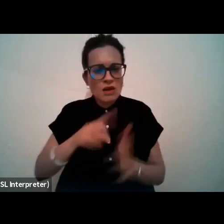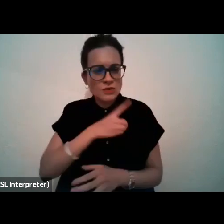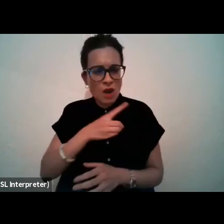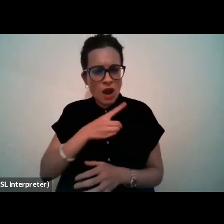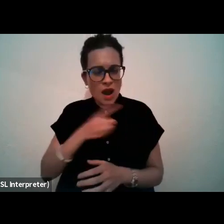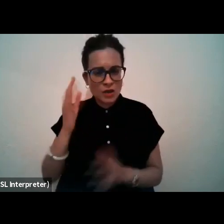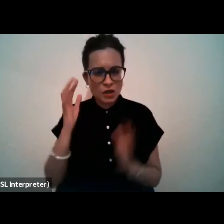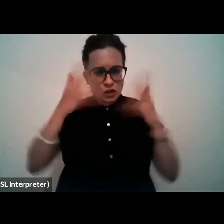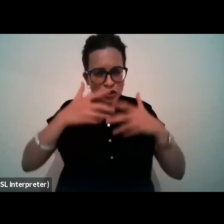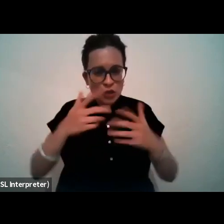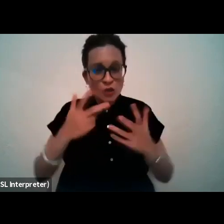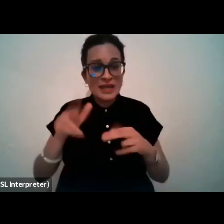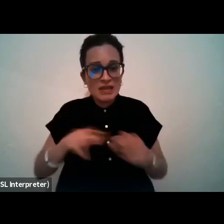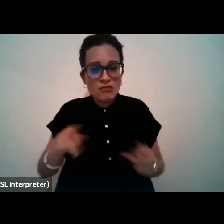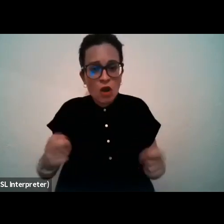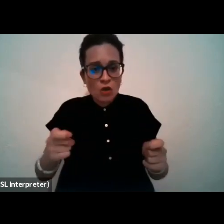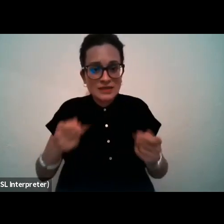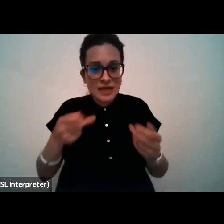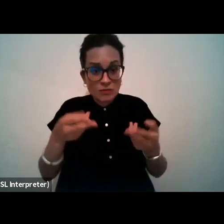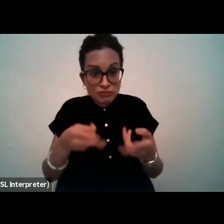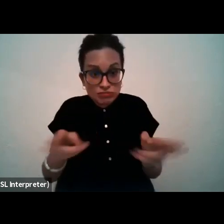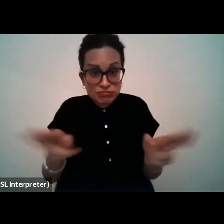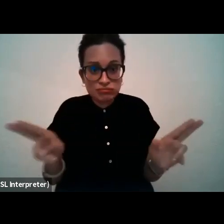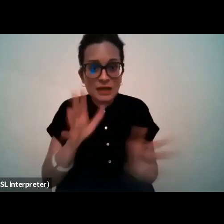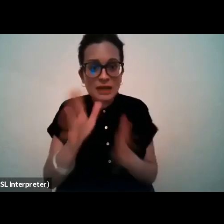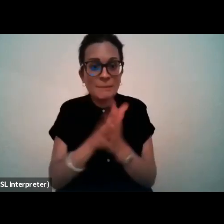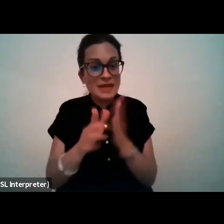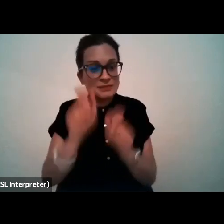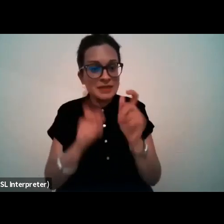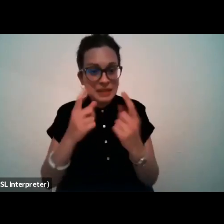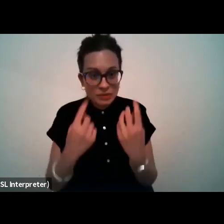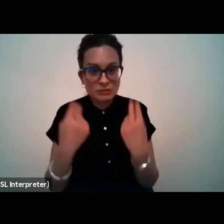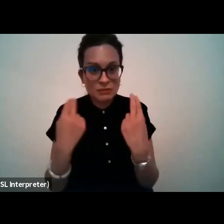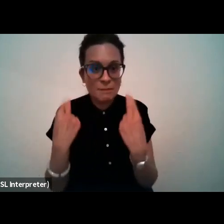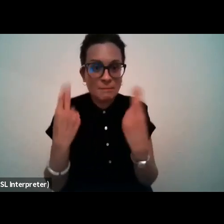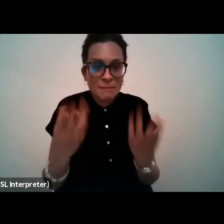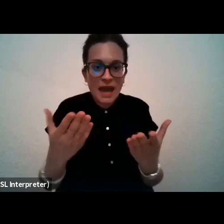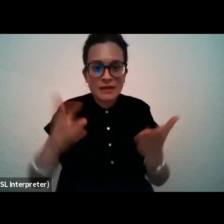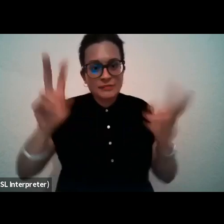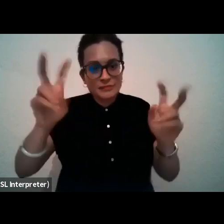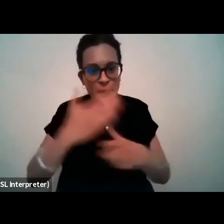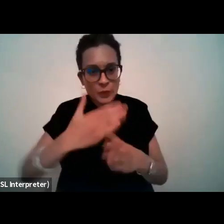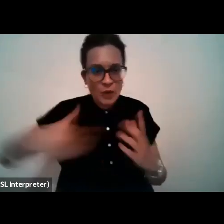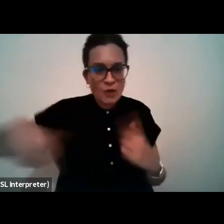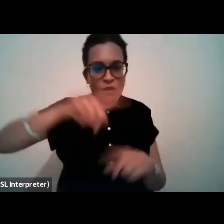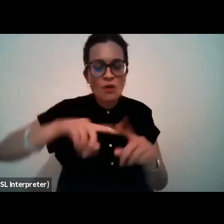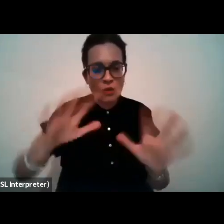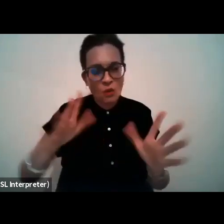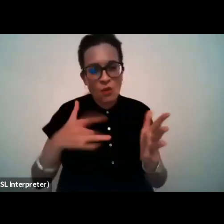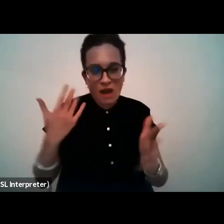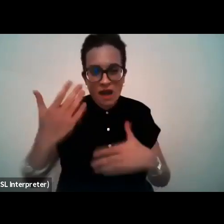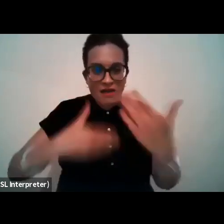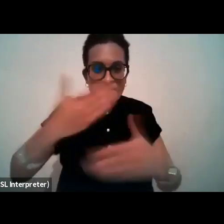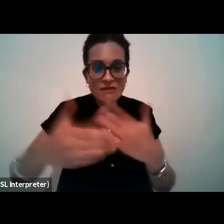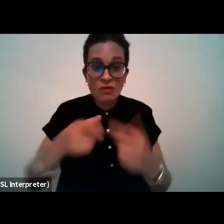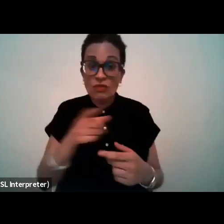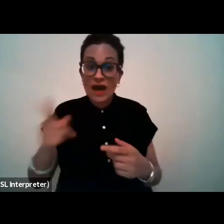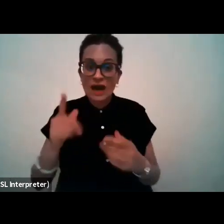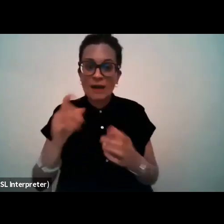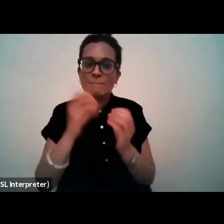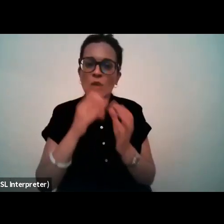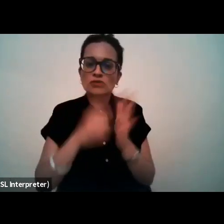of the lockdown announced by Boris Johnson on the 10th of May will have a disproportionate impact on Black, Asian, minority